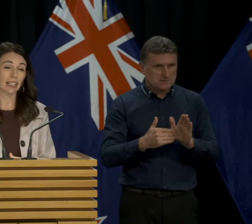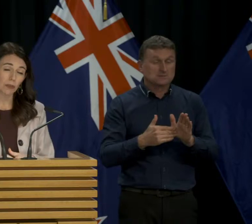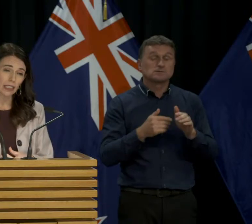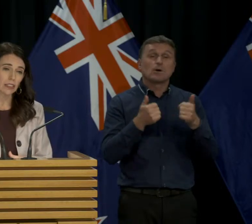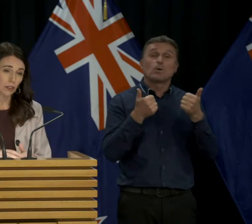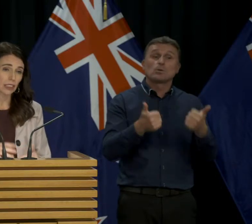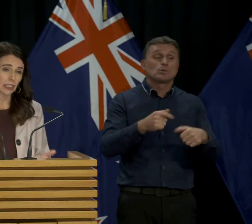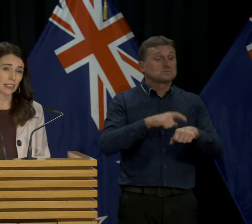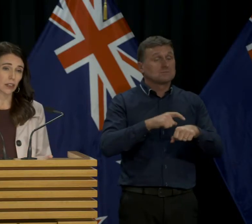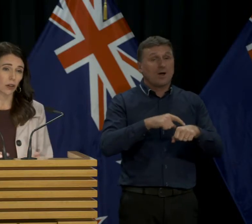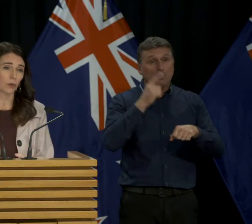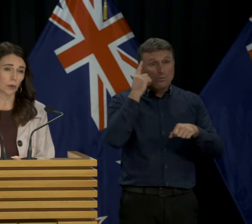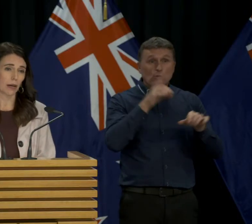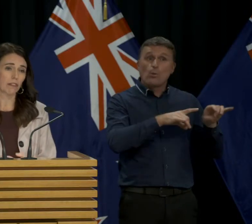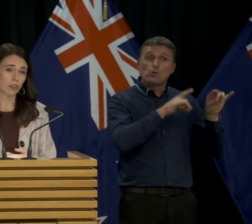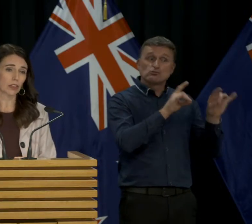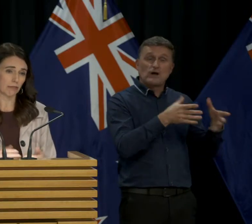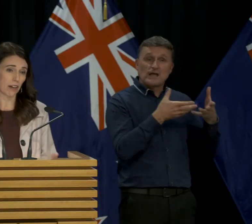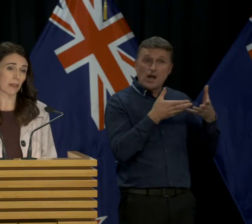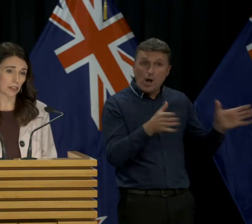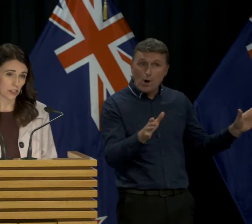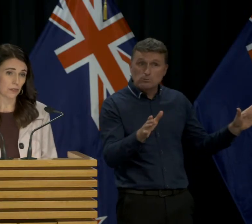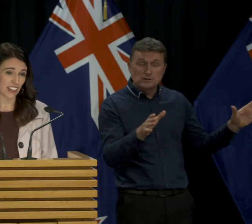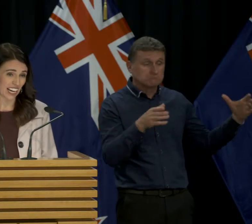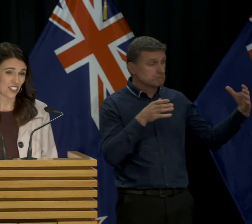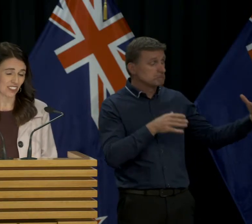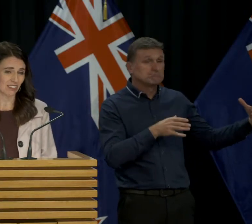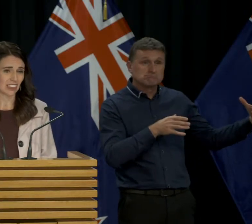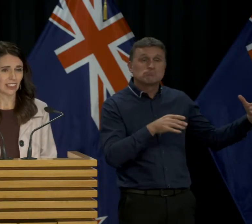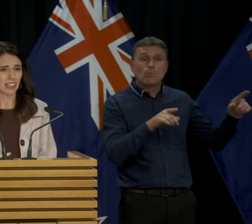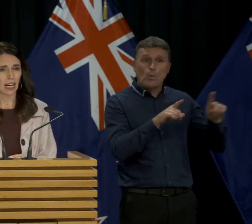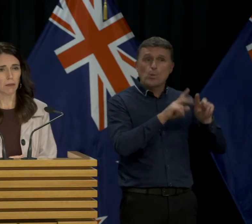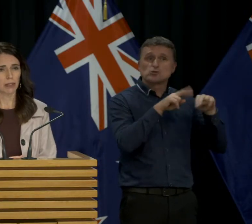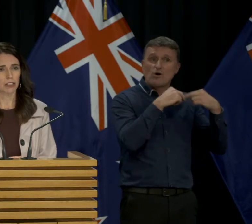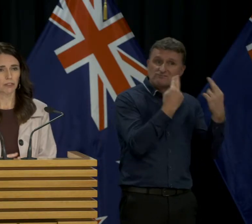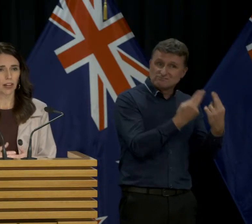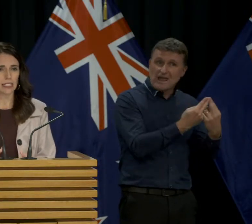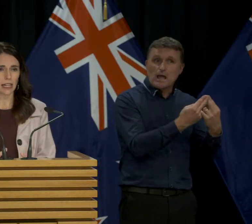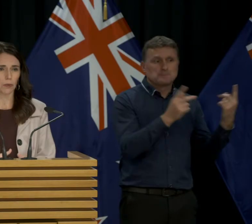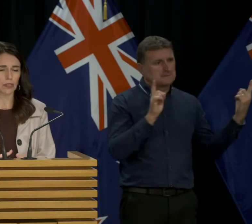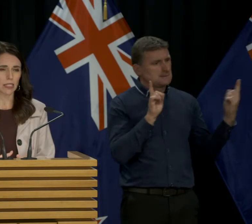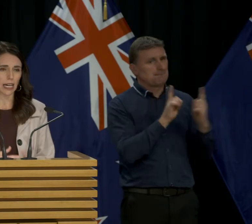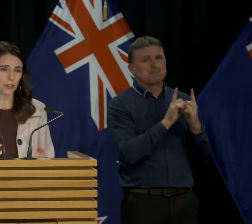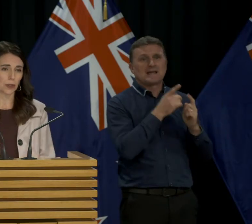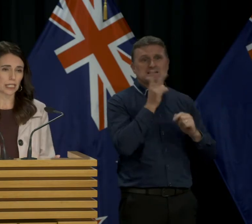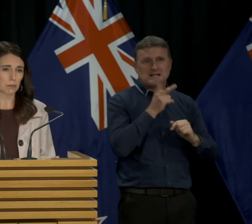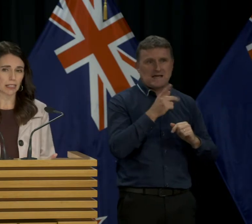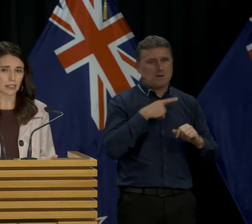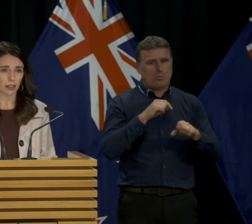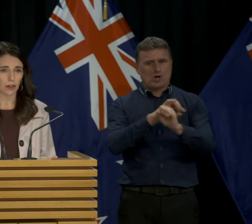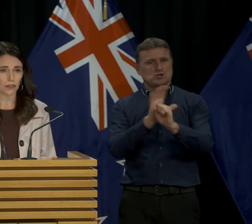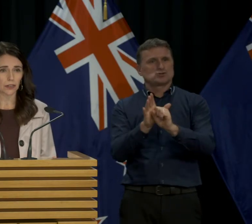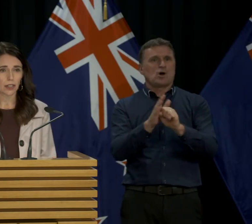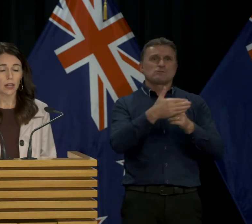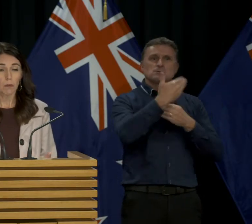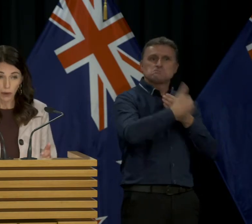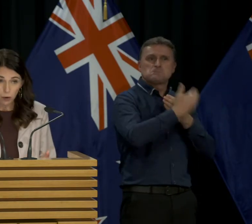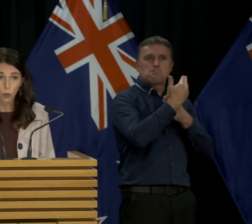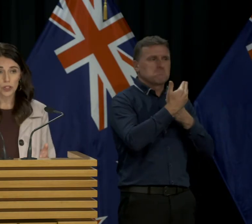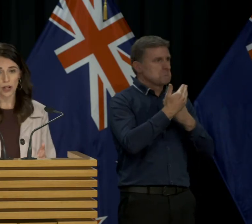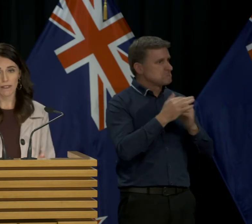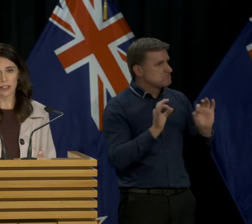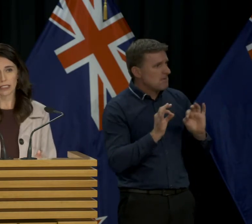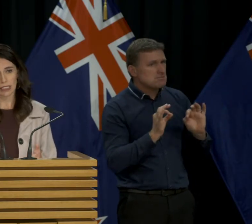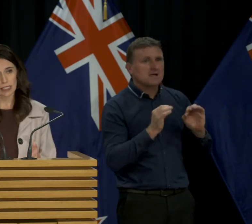arrangement to say, well, let's look to the next cohort, and we've looked to family reunification because for us that was the natural next place to go. But